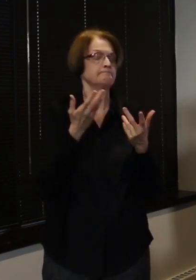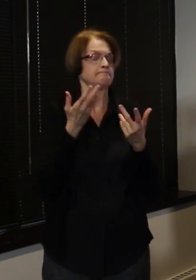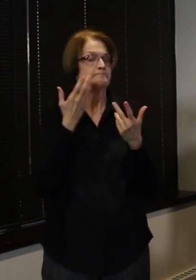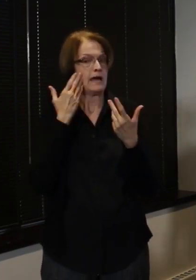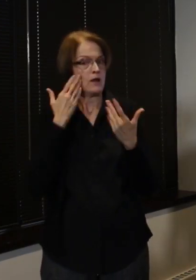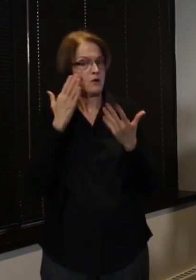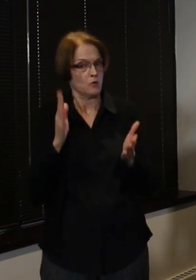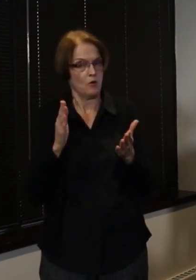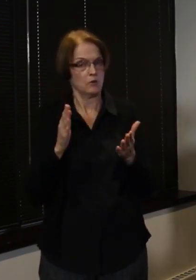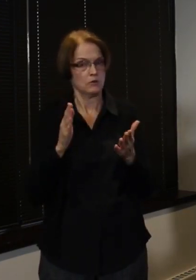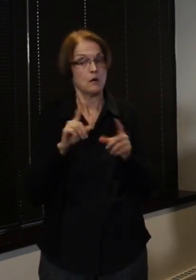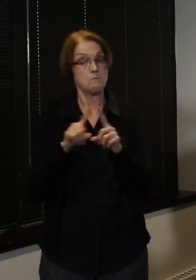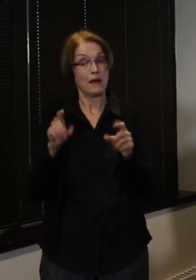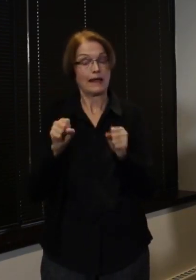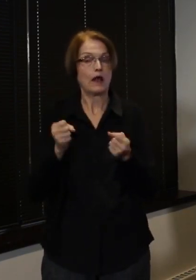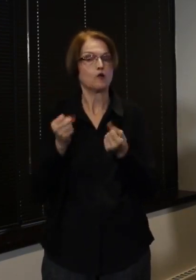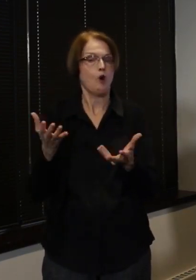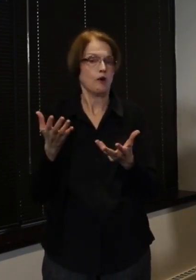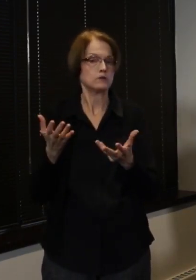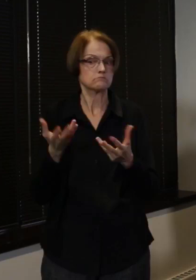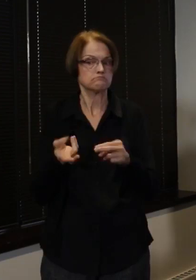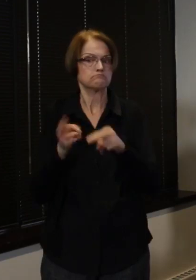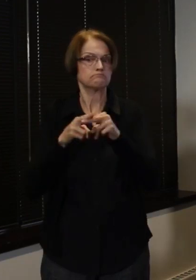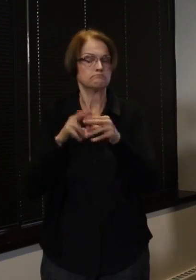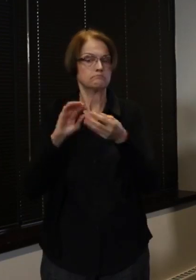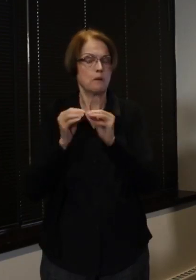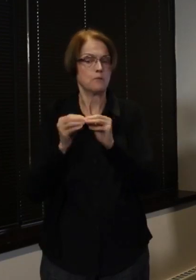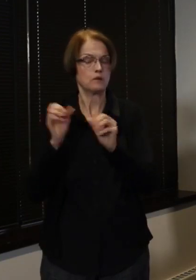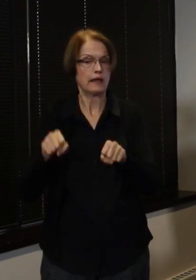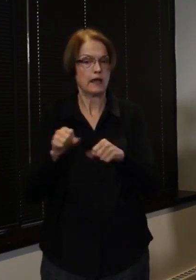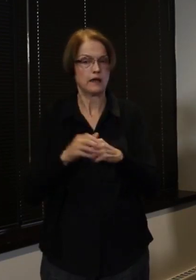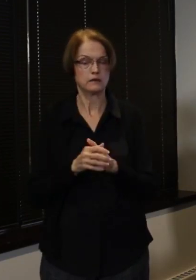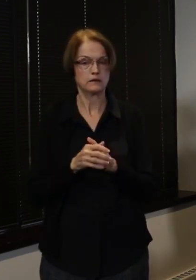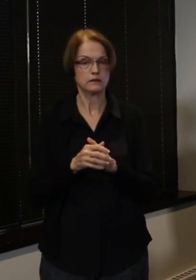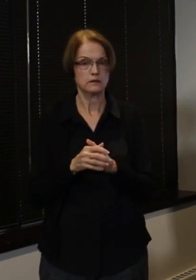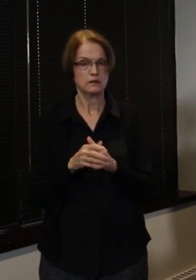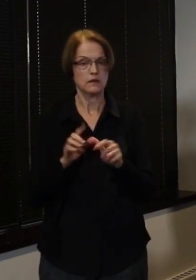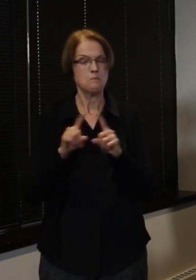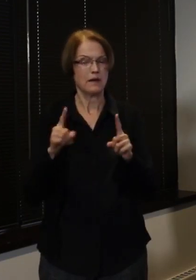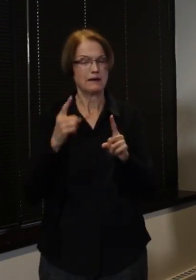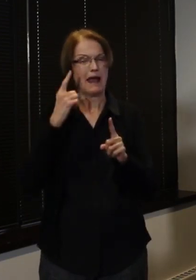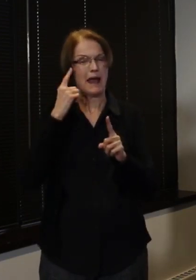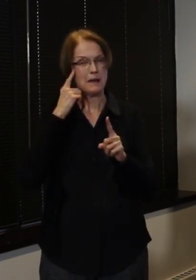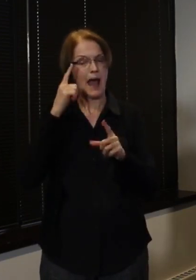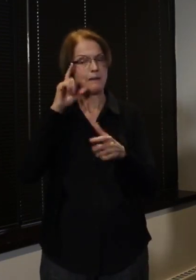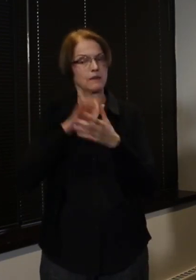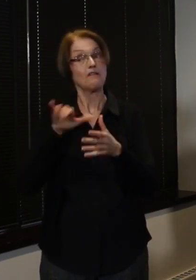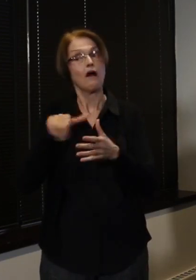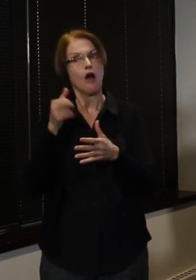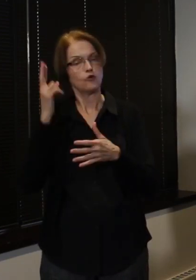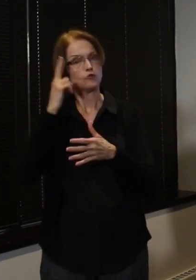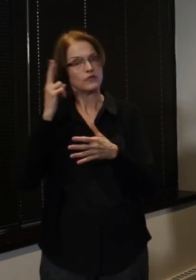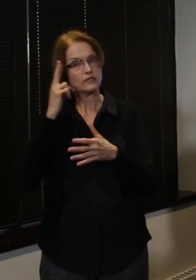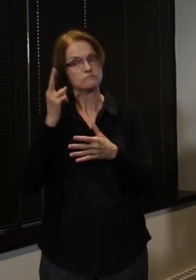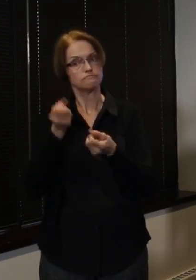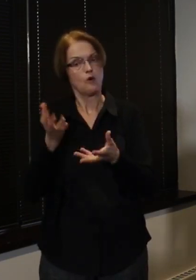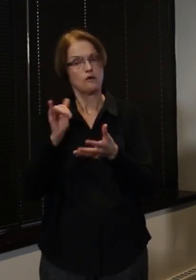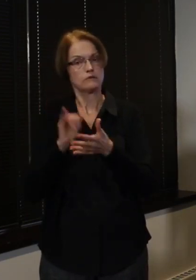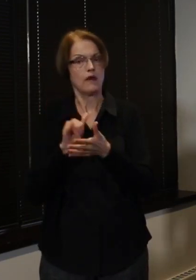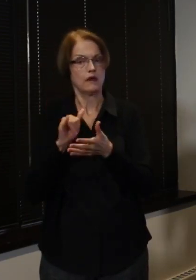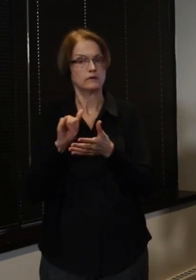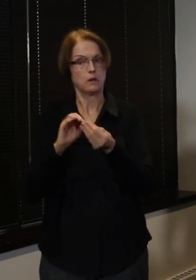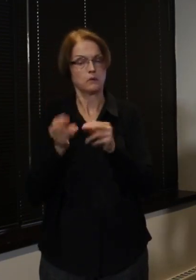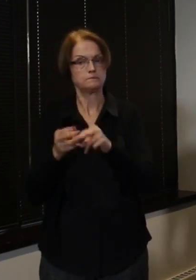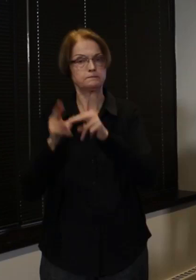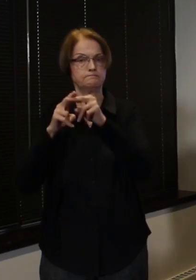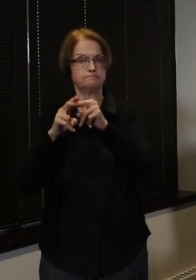certainly does contribute to it, but there are most likely other reasons as well. But certainly it contributes some,